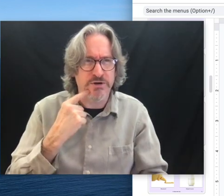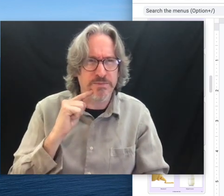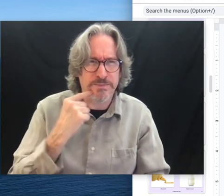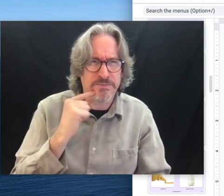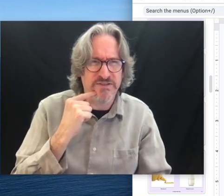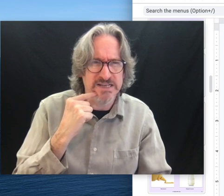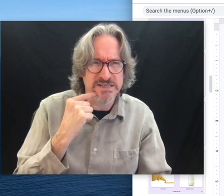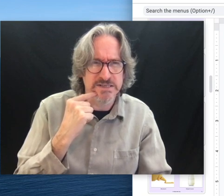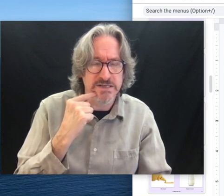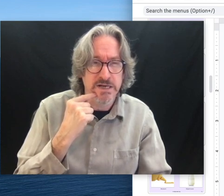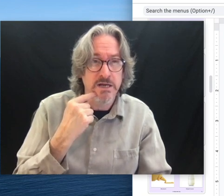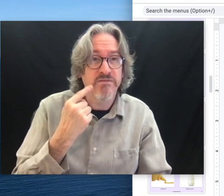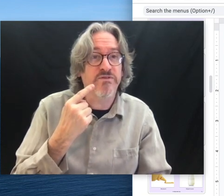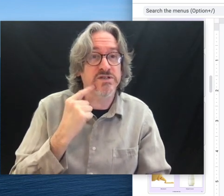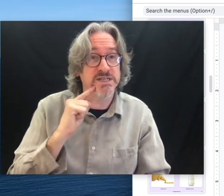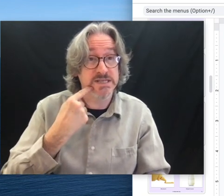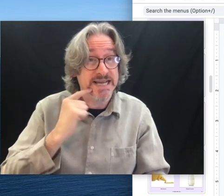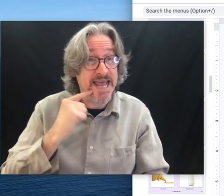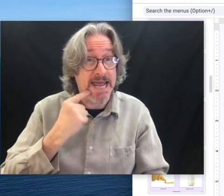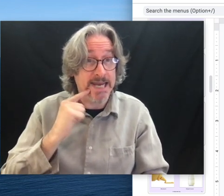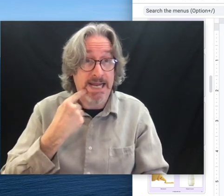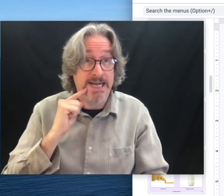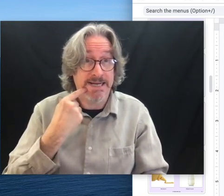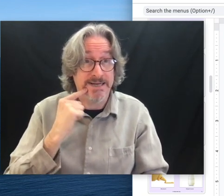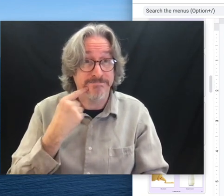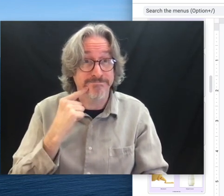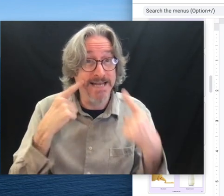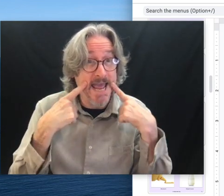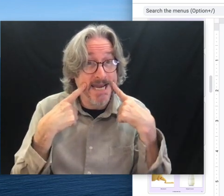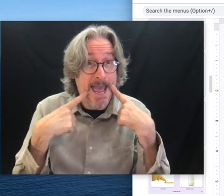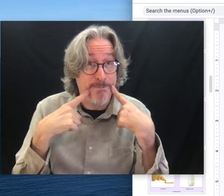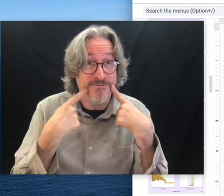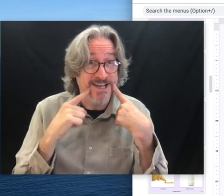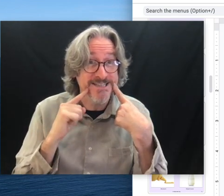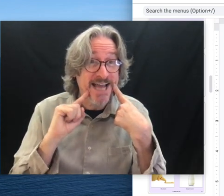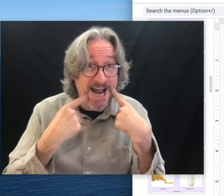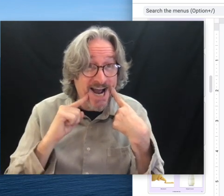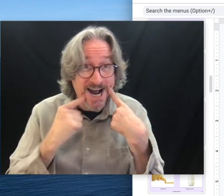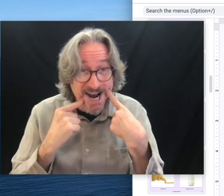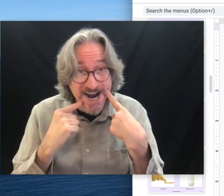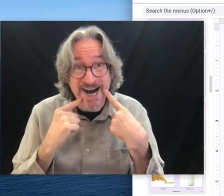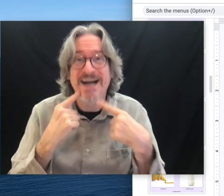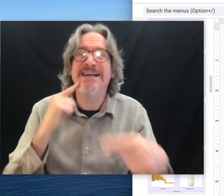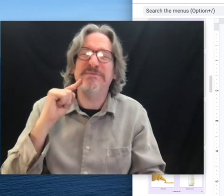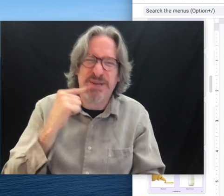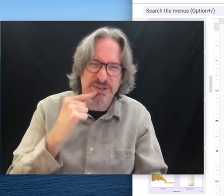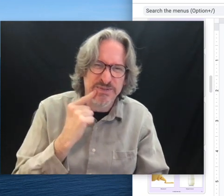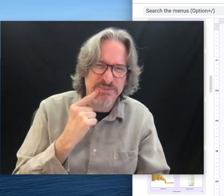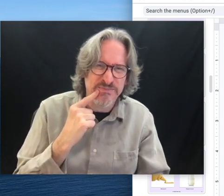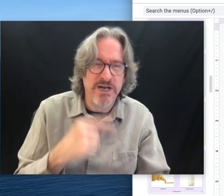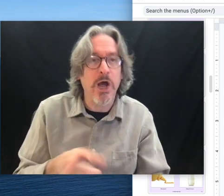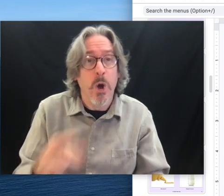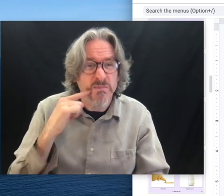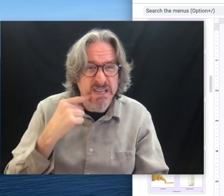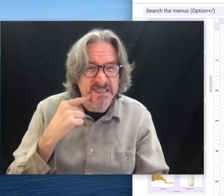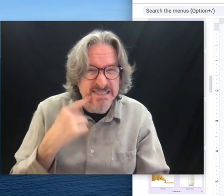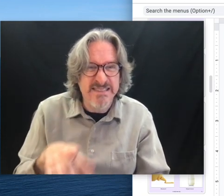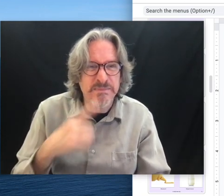of bitter face versus candy. Candy, happy face. Pickles.